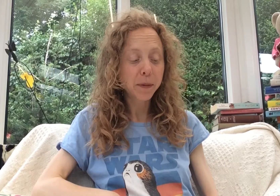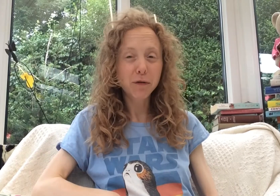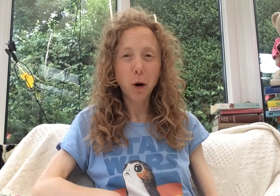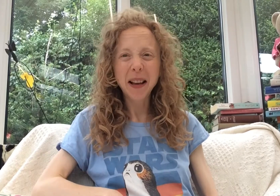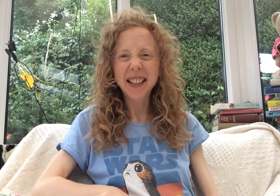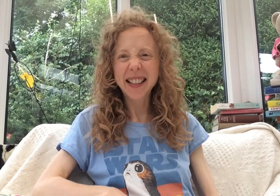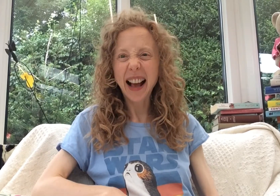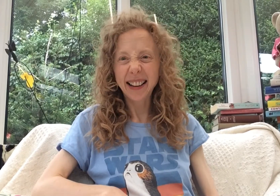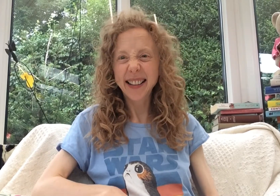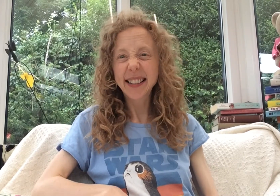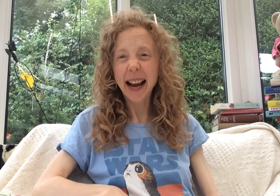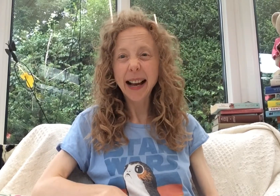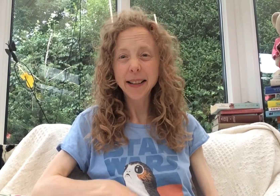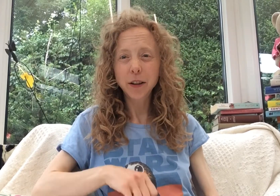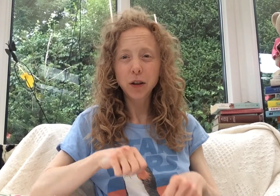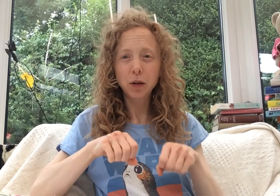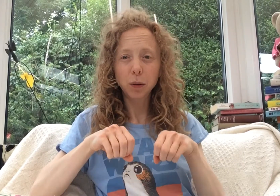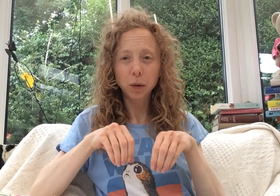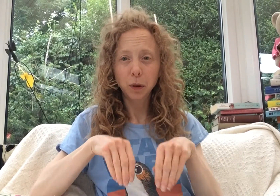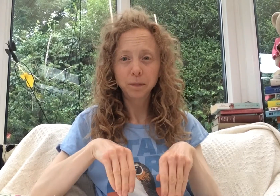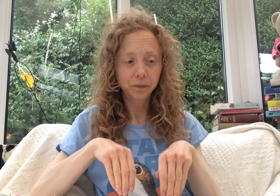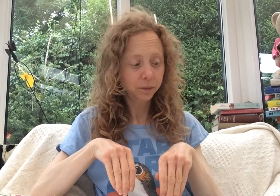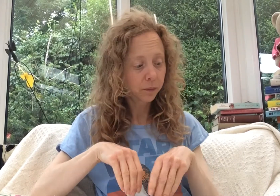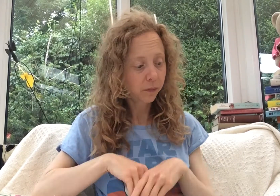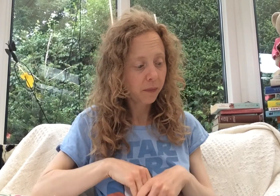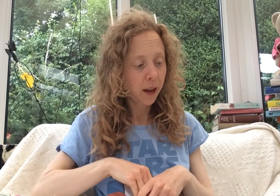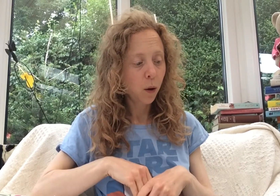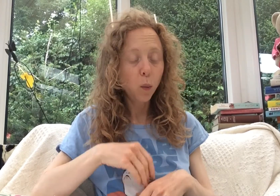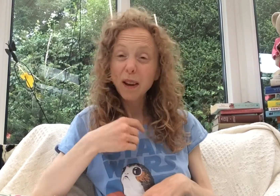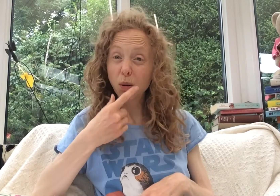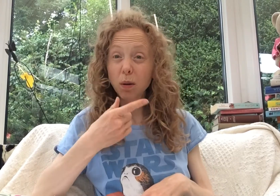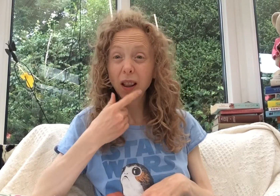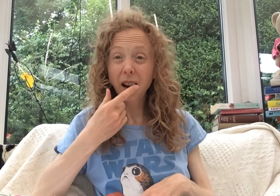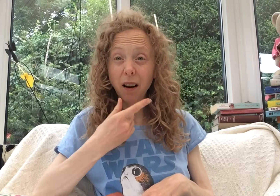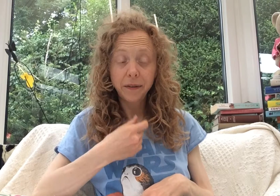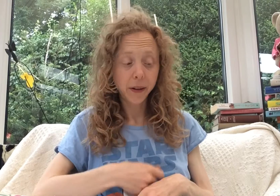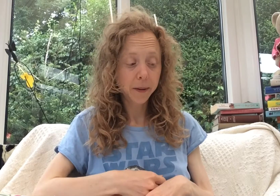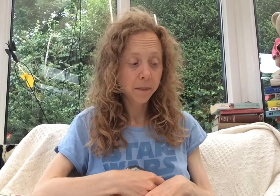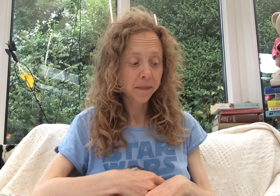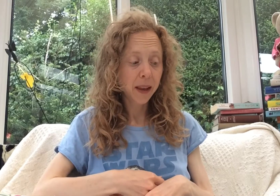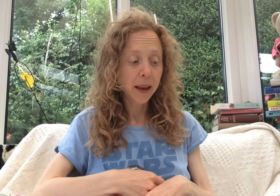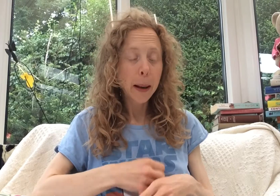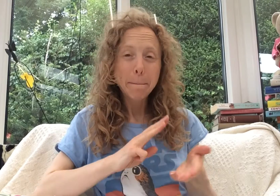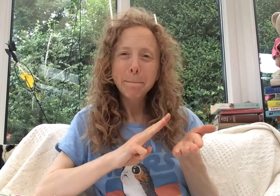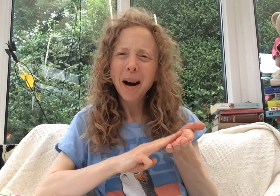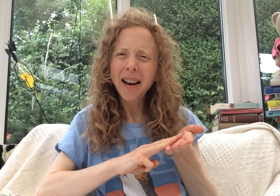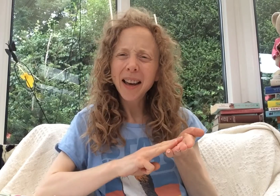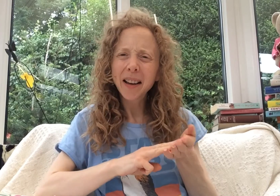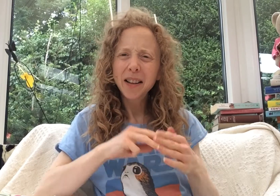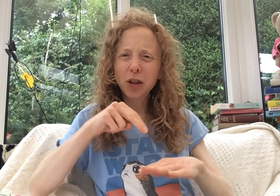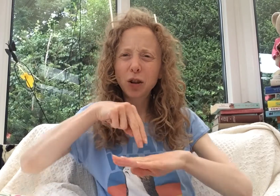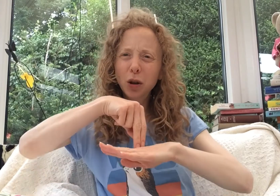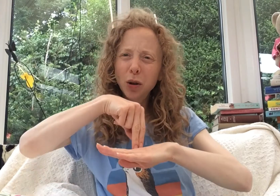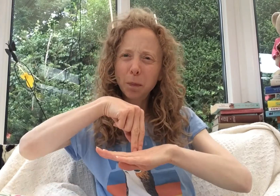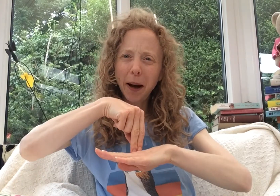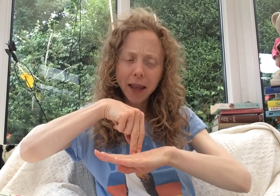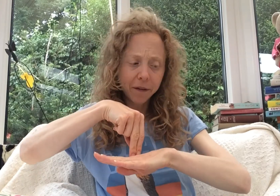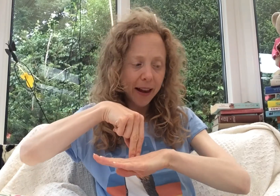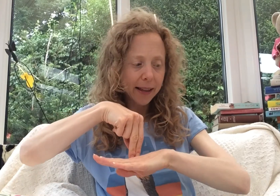from a second-hand store." We all laughed. Maya stood by the